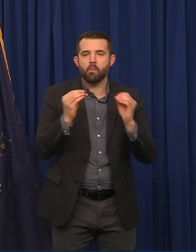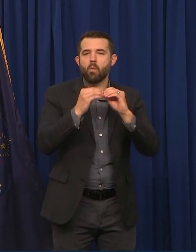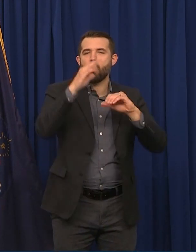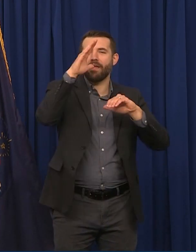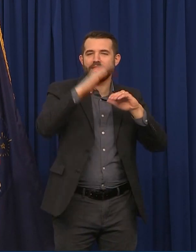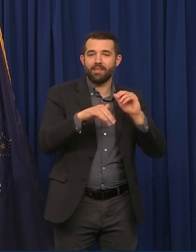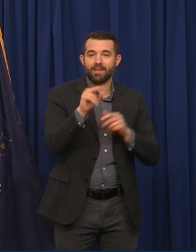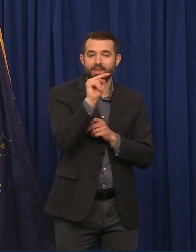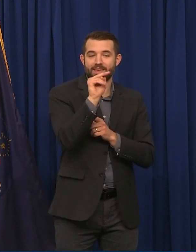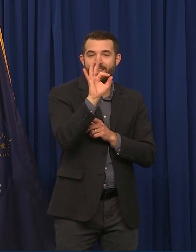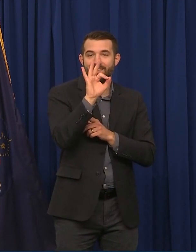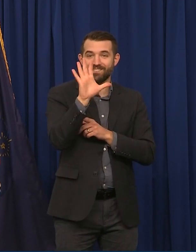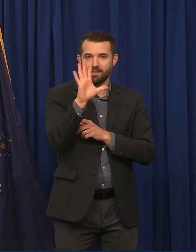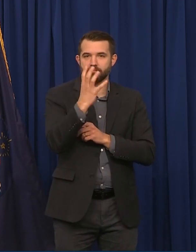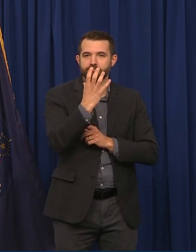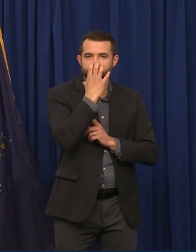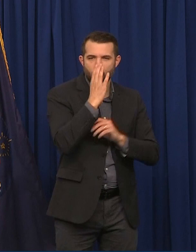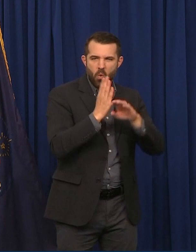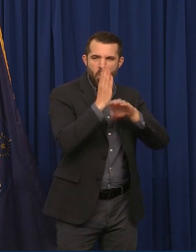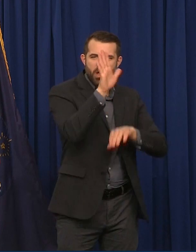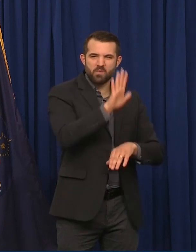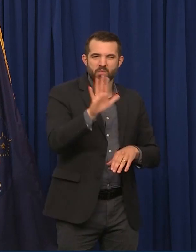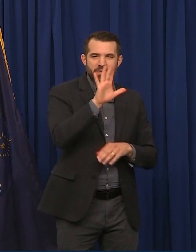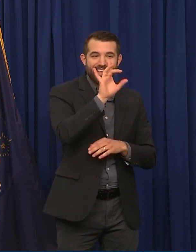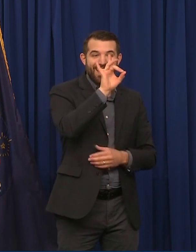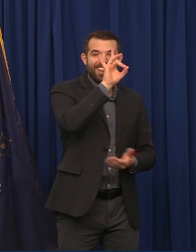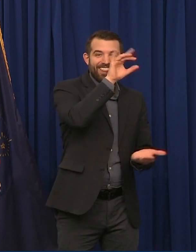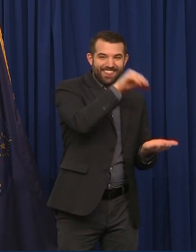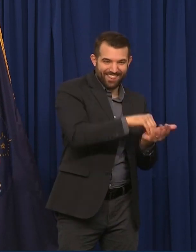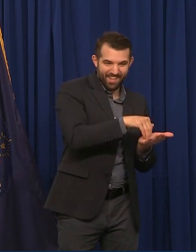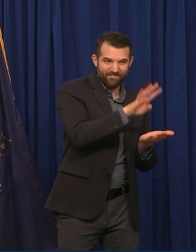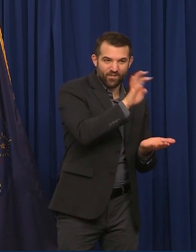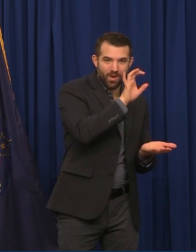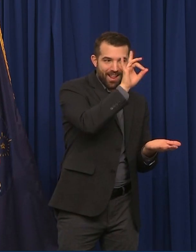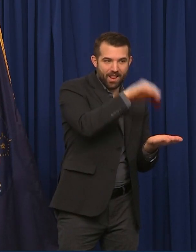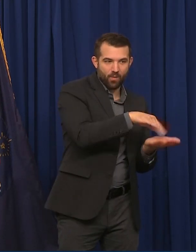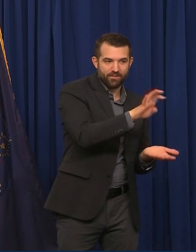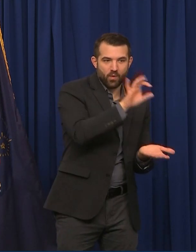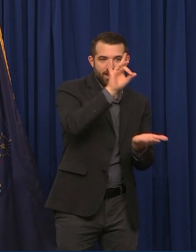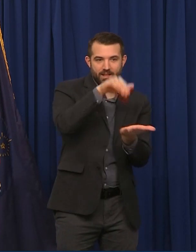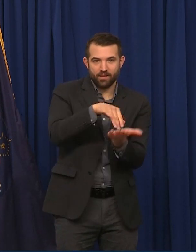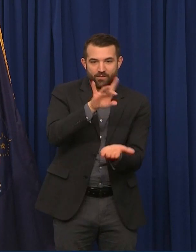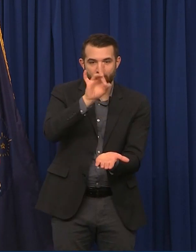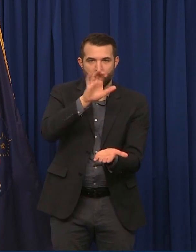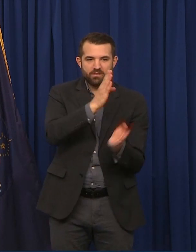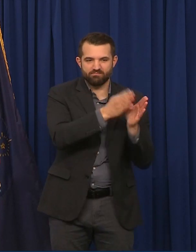8,495 masks, over 40,000 surgical masks,